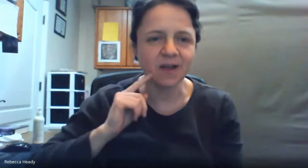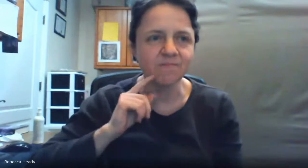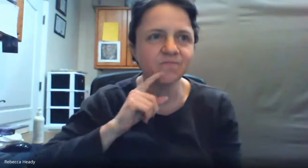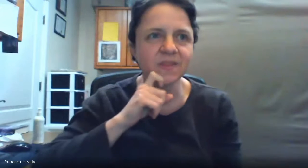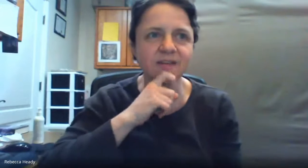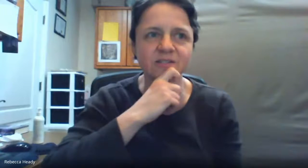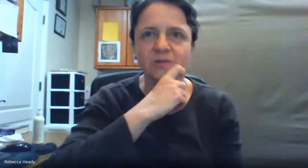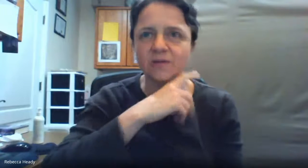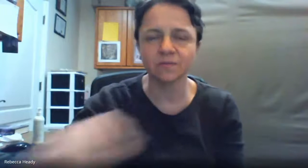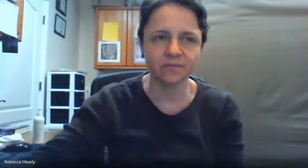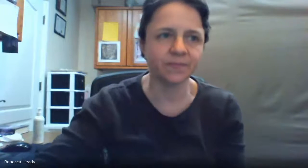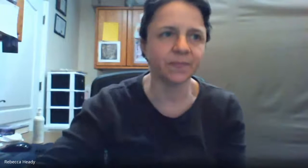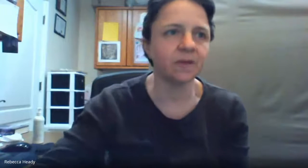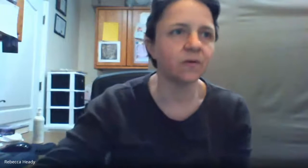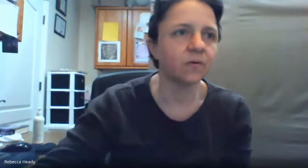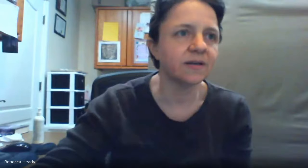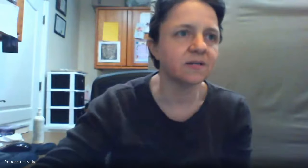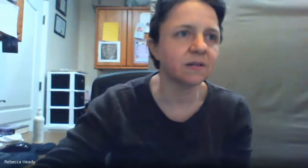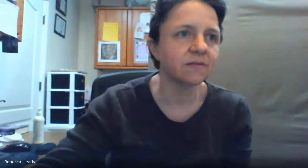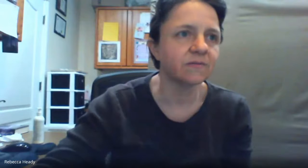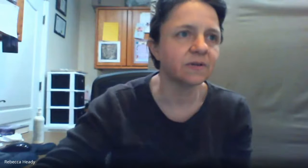Yeah, I think he's doing it right to left.